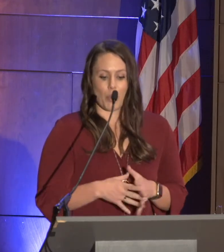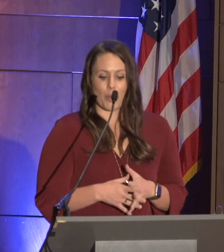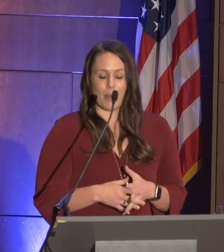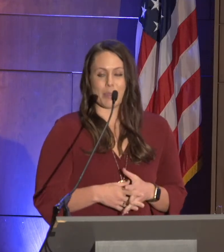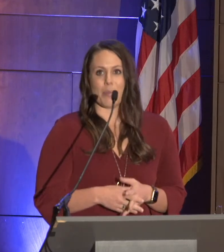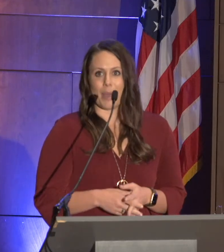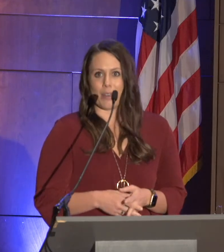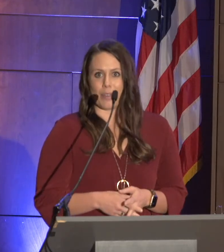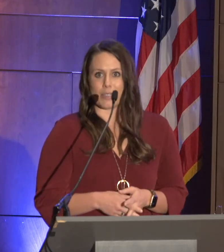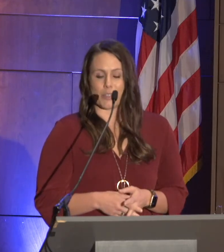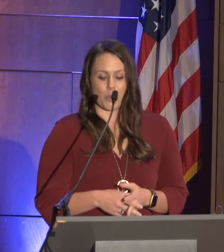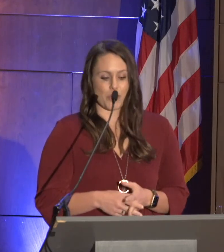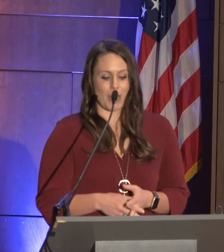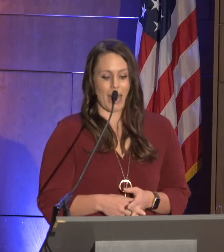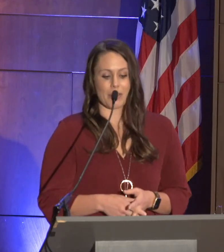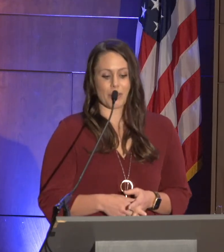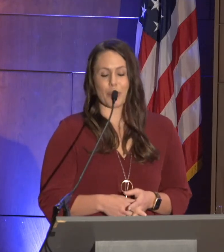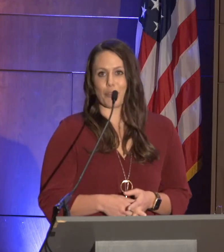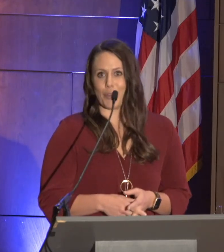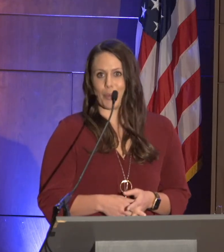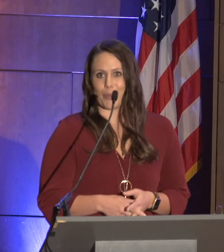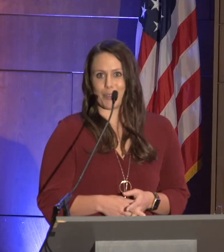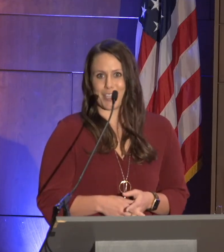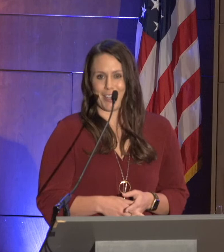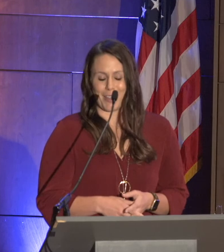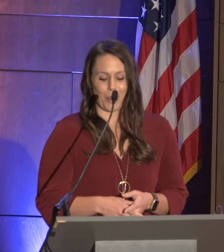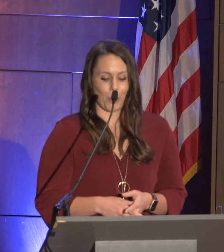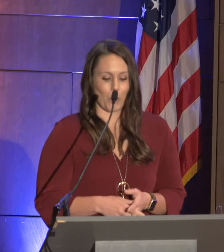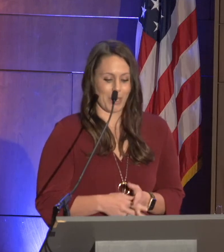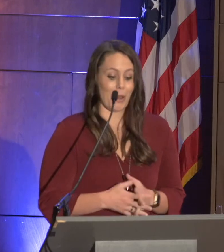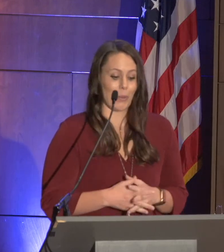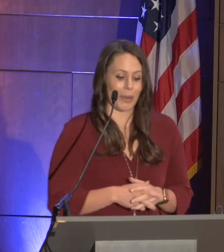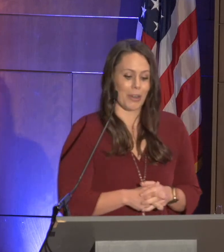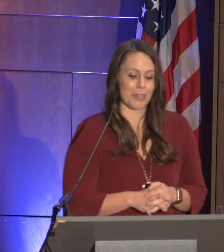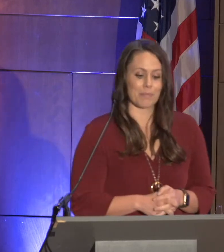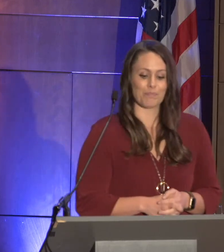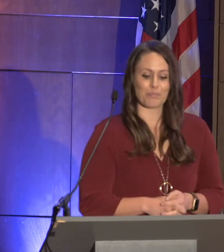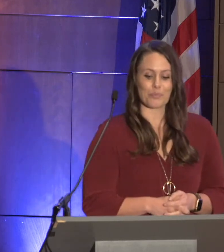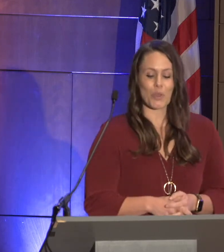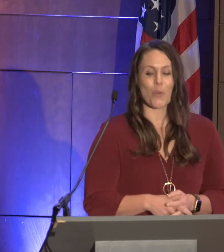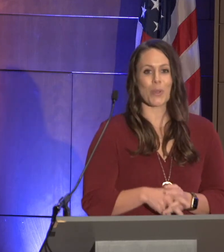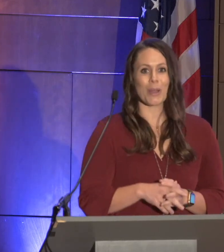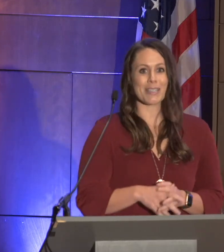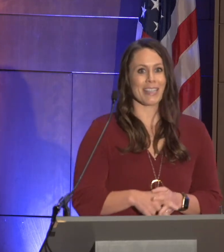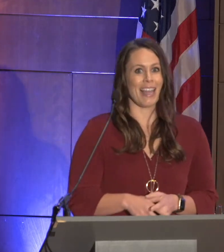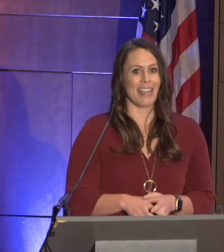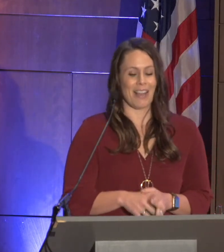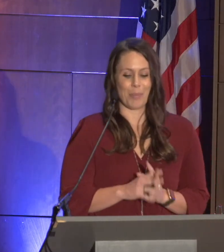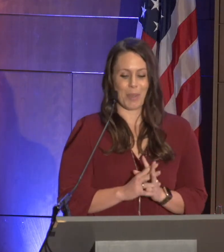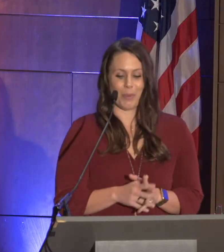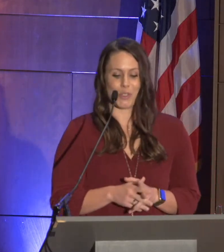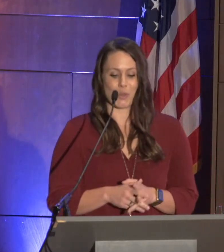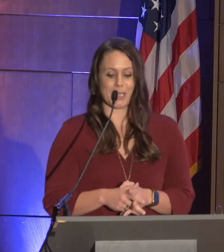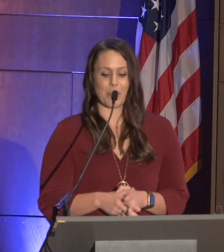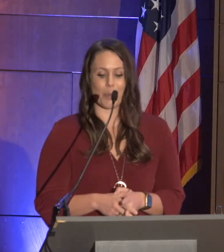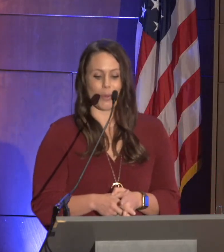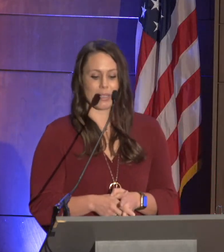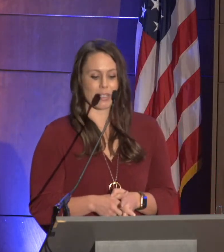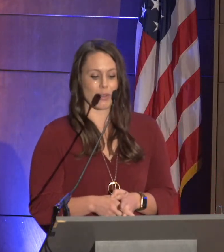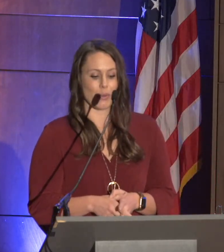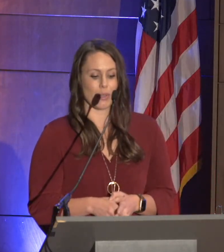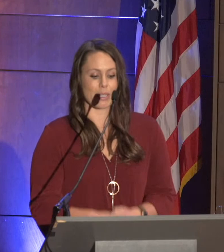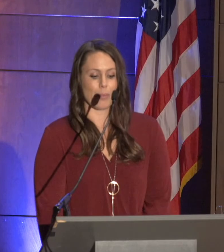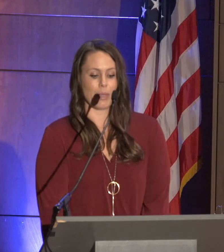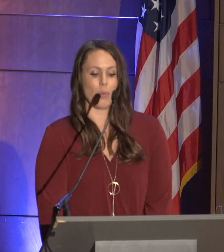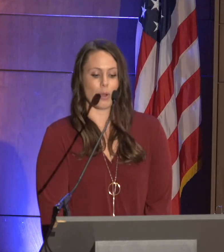innovative programs and benefits to attract, recruit, and retain young workers. We once again have a People's Choice component